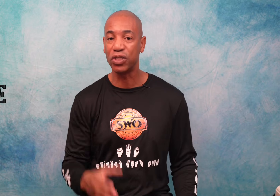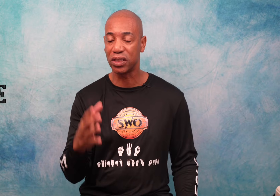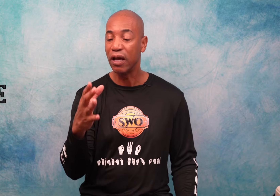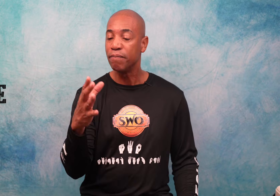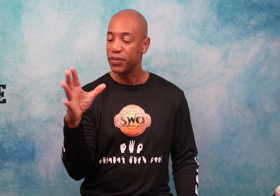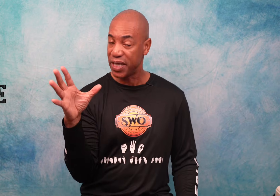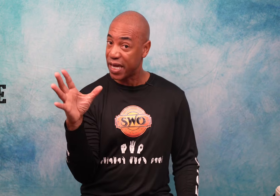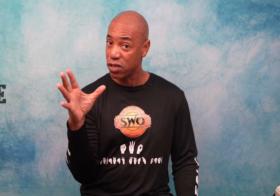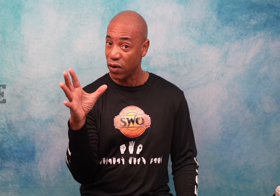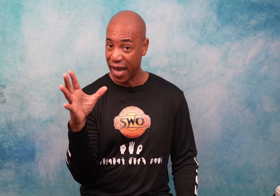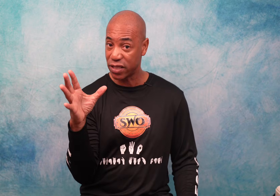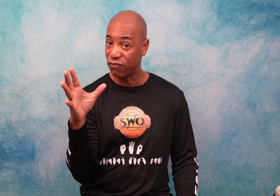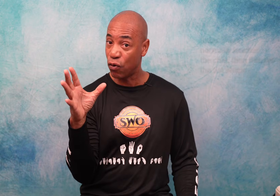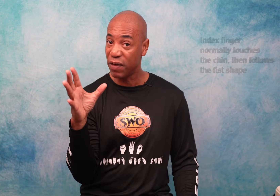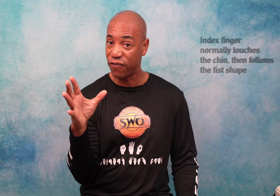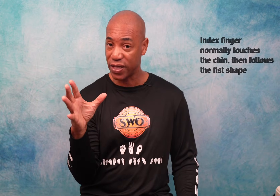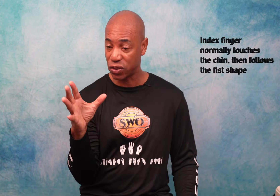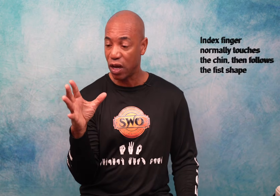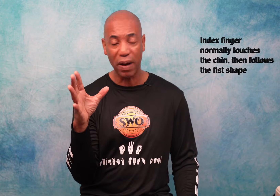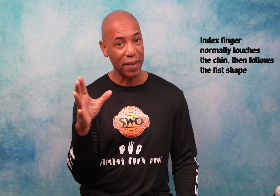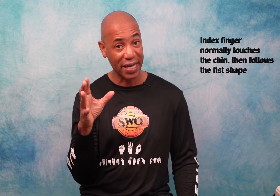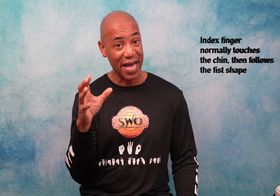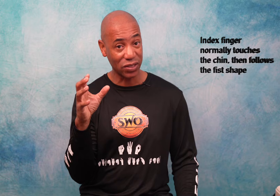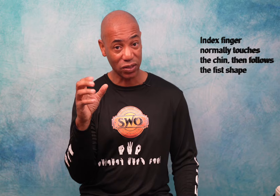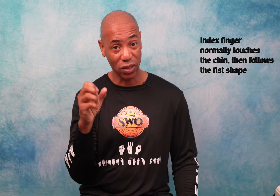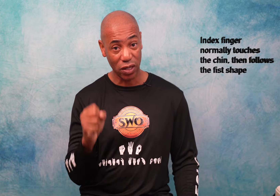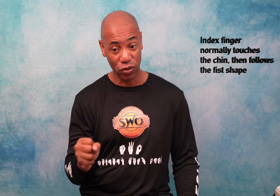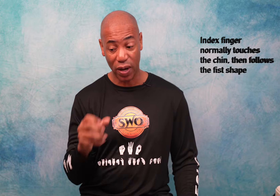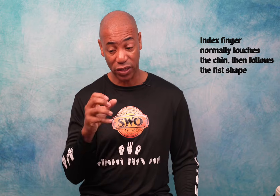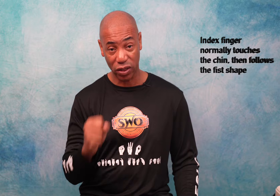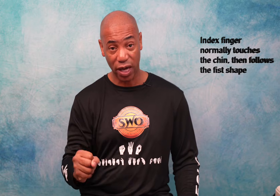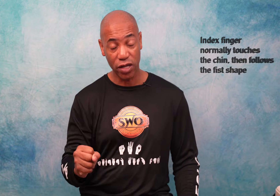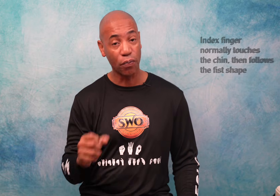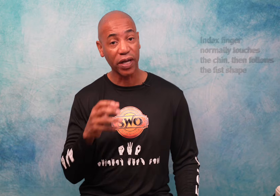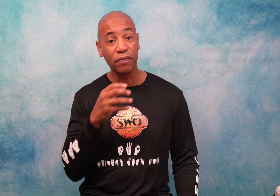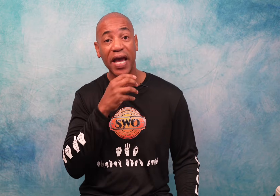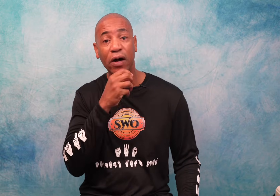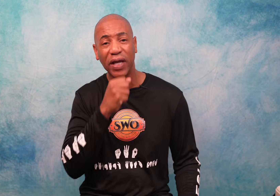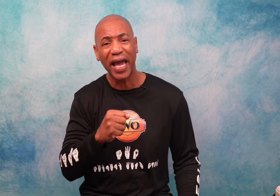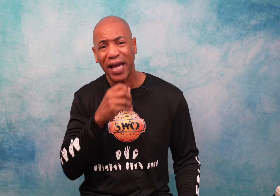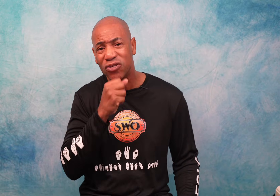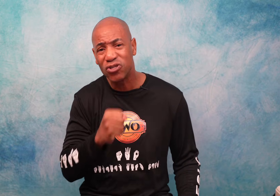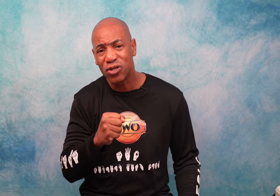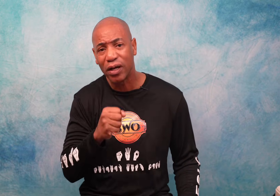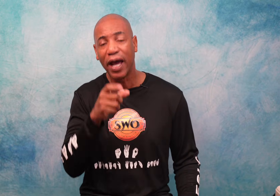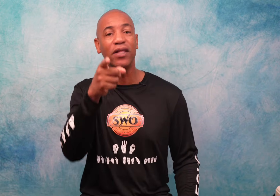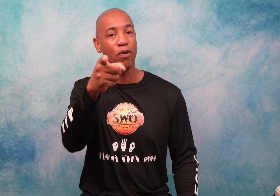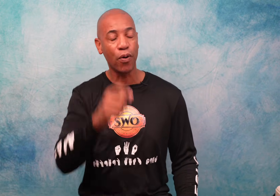is taking your hands, forming fists by making S's twice, and you're bringing them down, age. And then you point